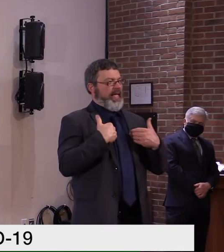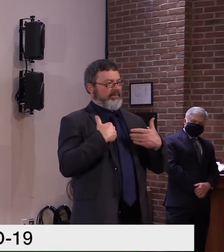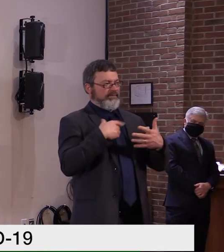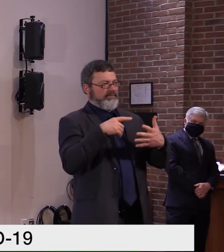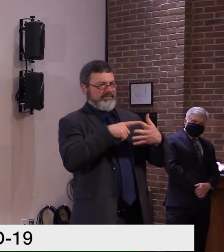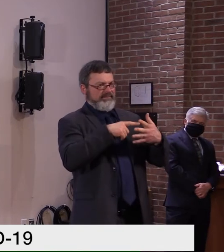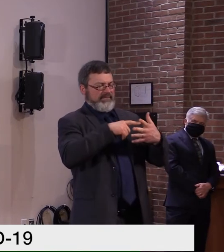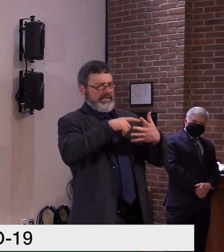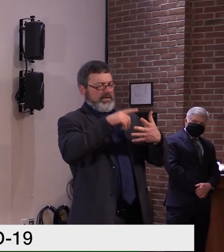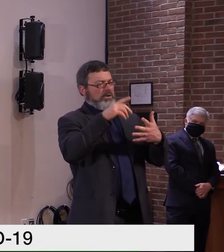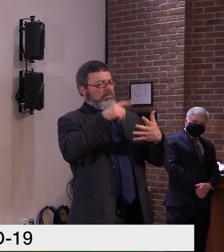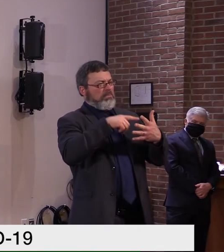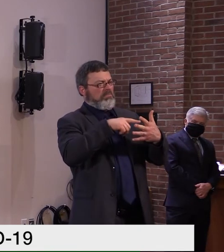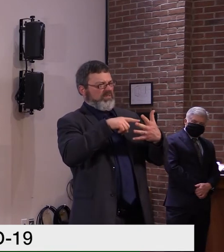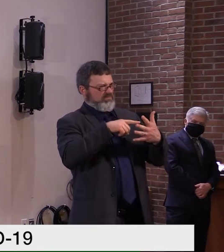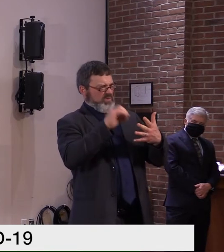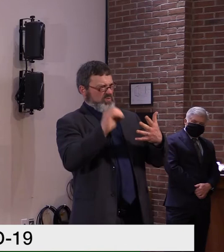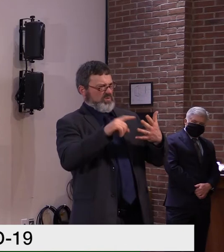Let's see.